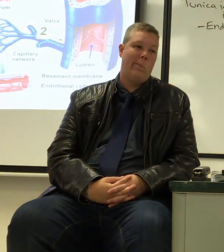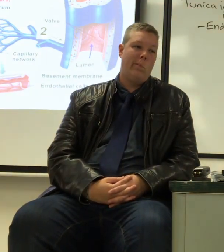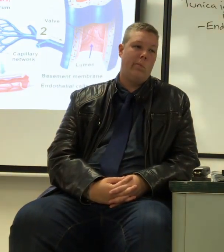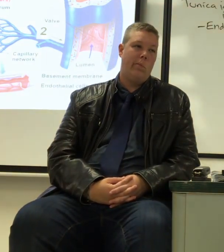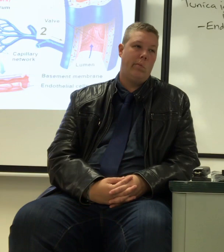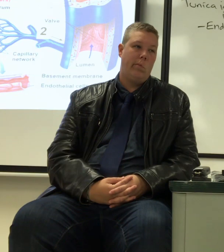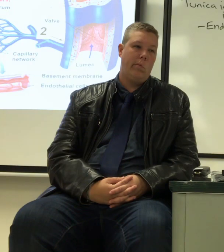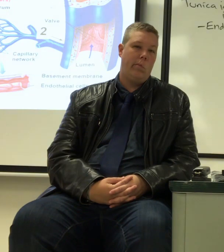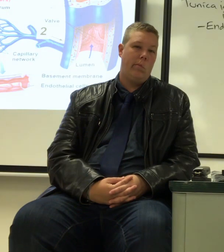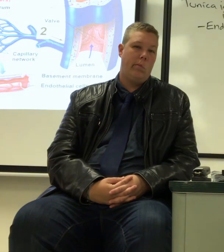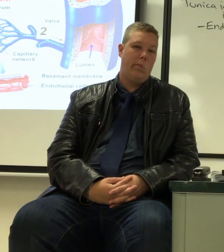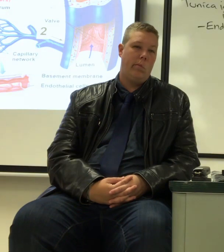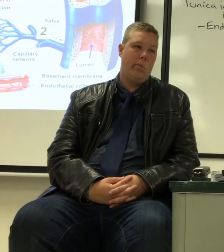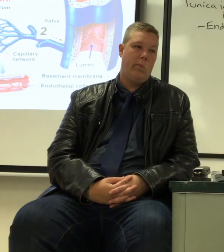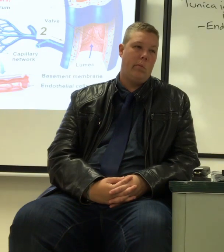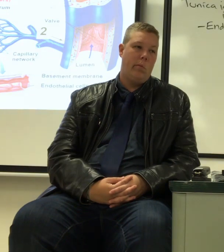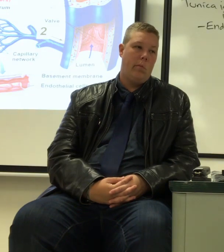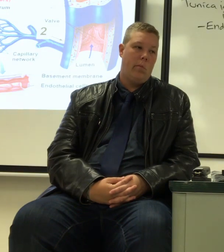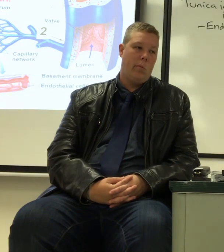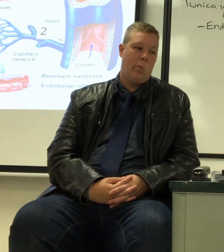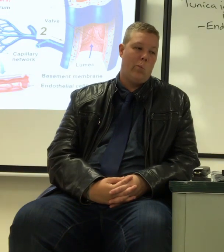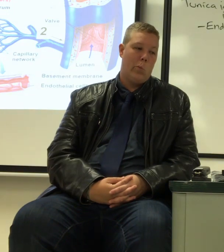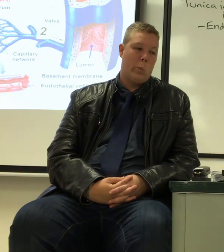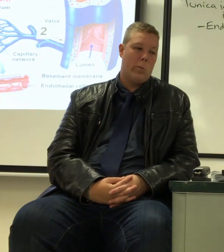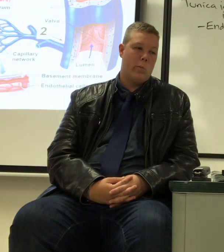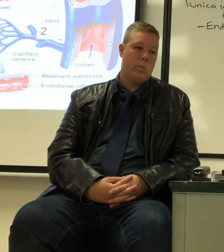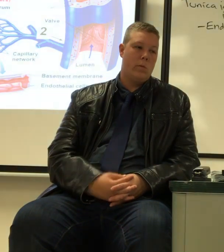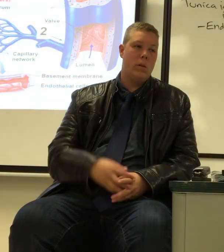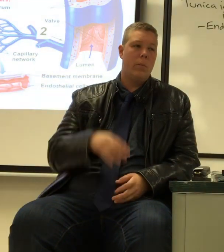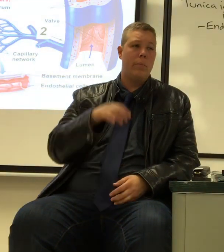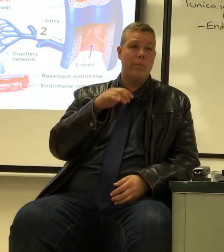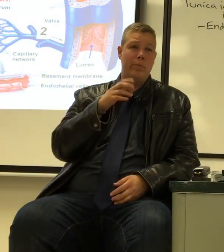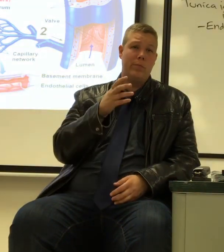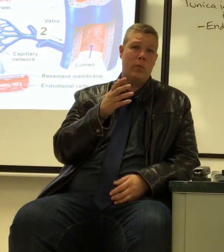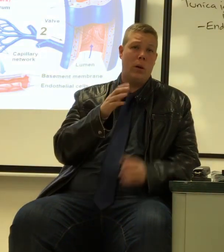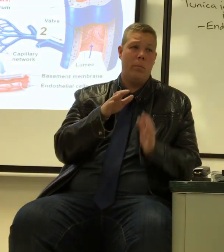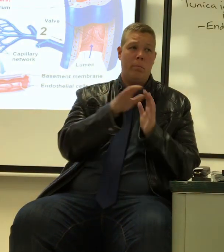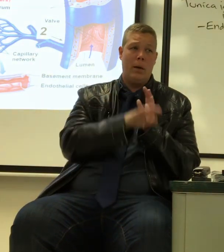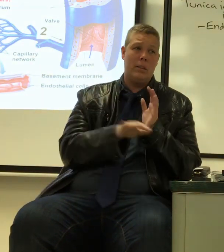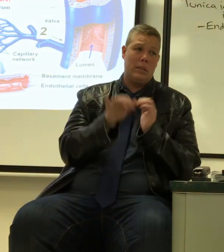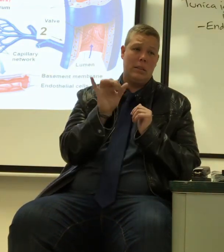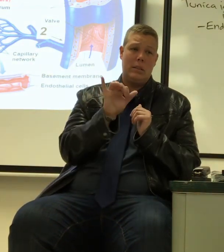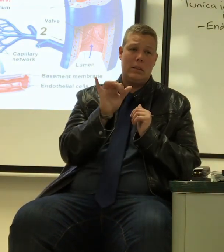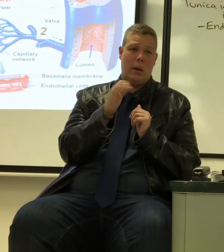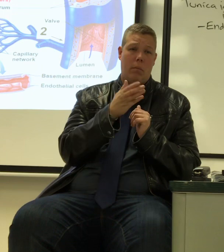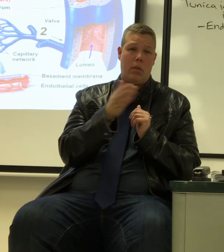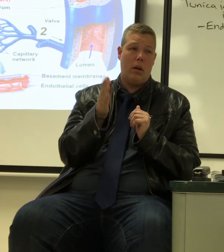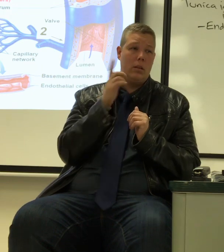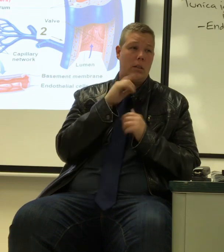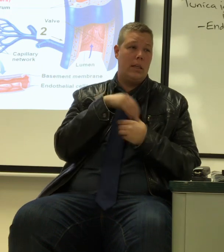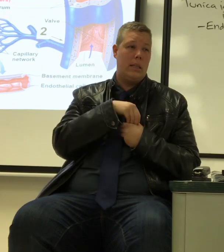It's basically the same thing as the endocardium, the innermost layer of the heart wall.